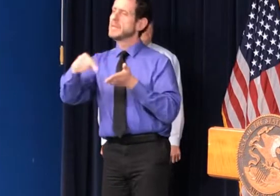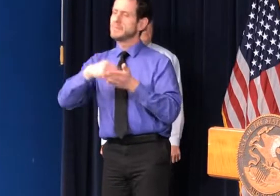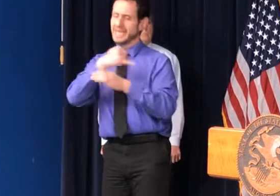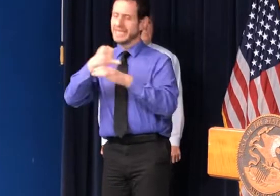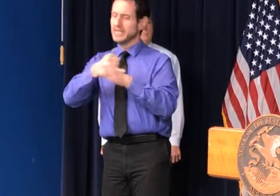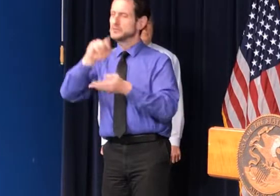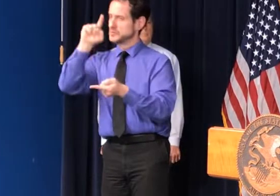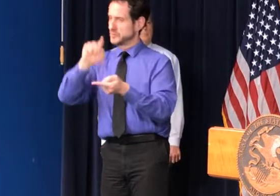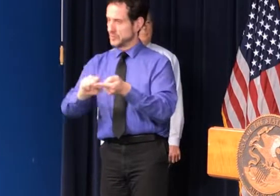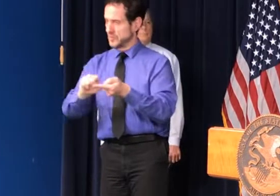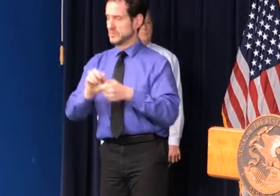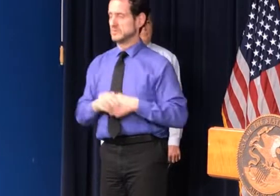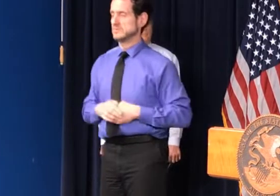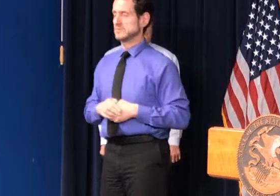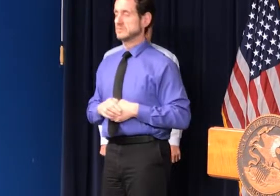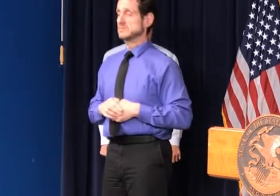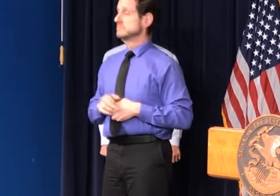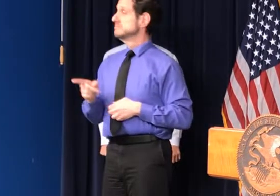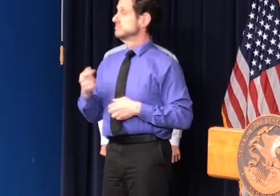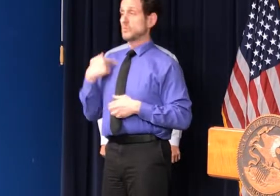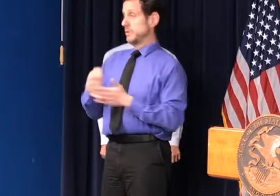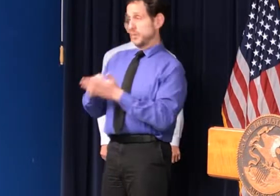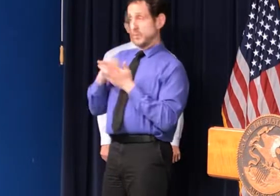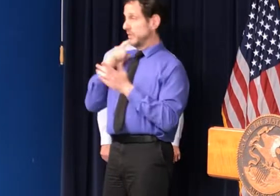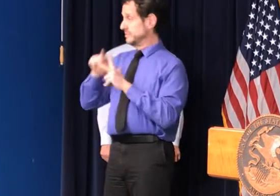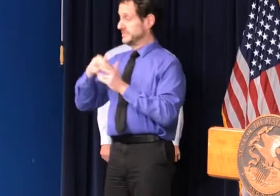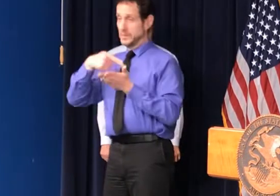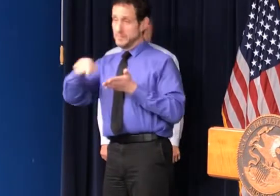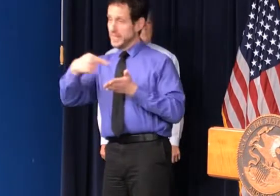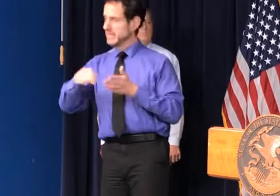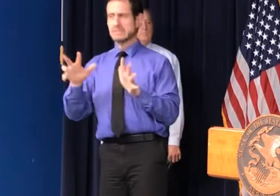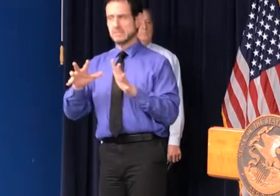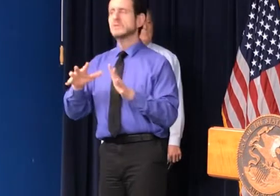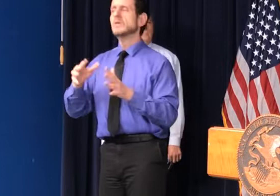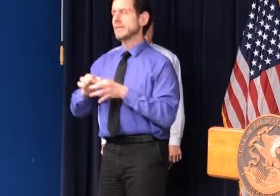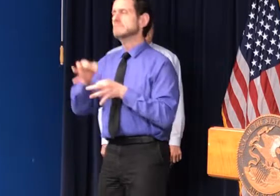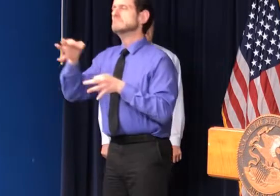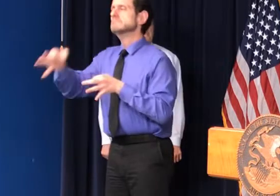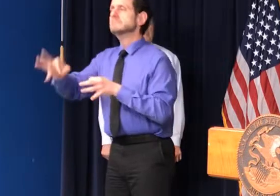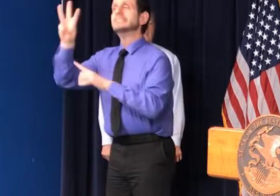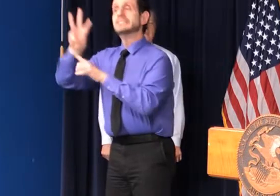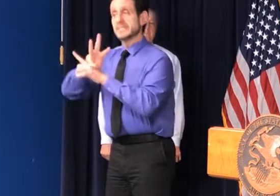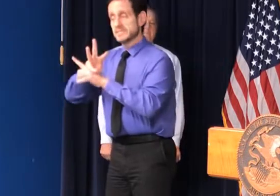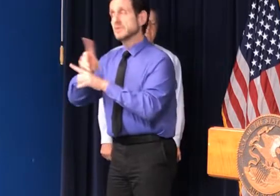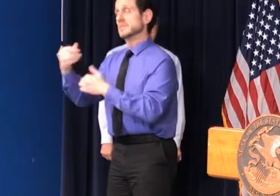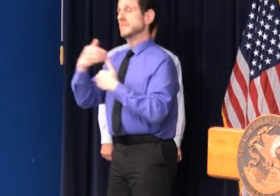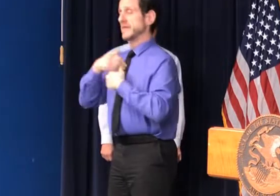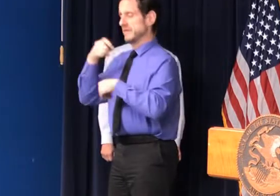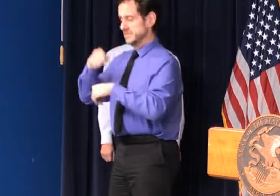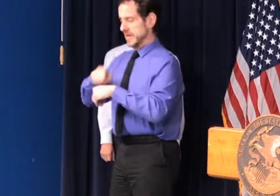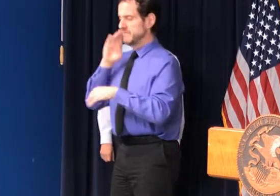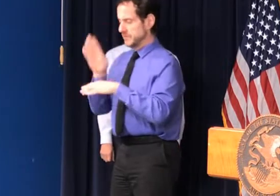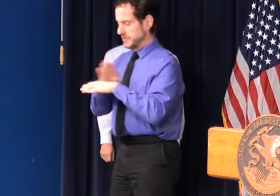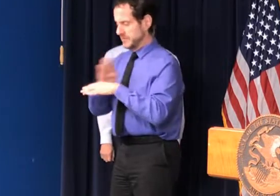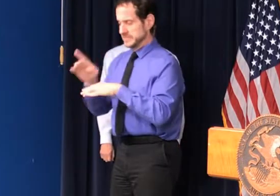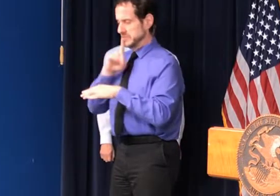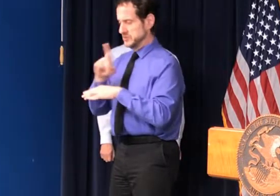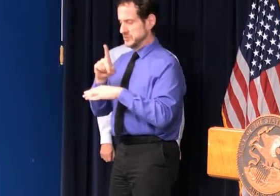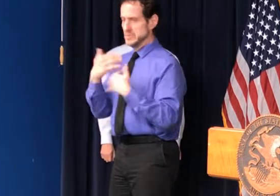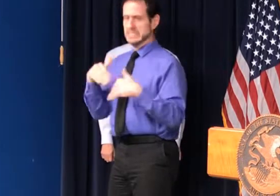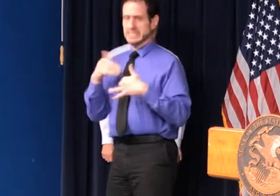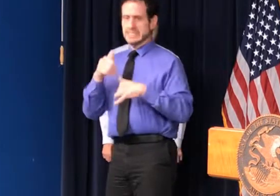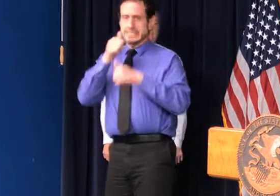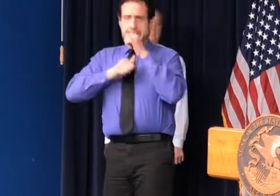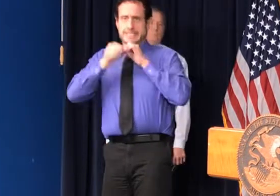Required loan payments won't begin for 6 months, offering crucial time for business owners to begin recovering from the